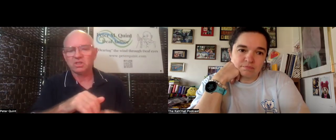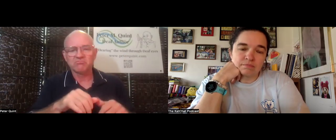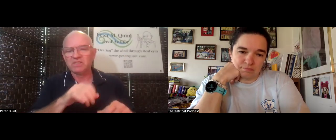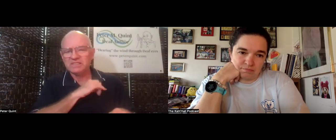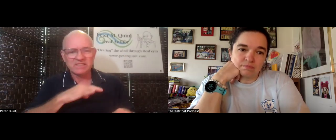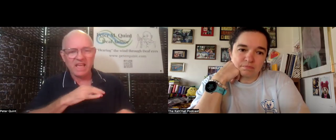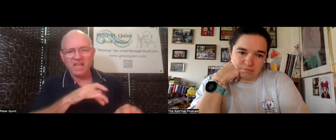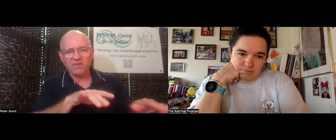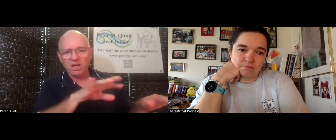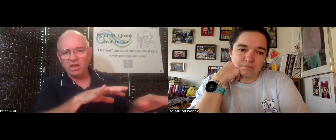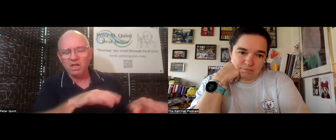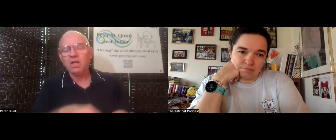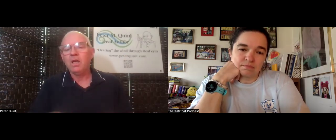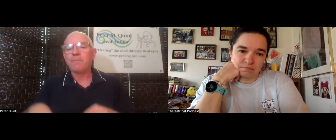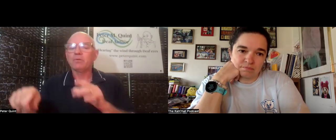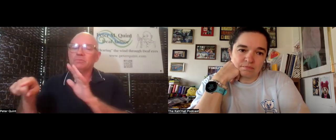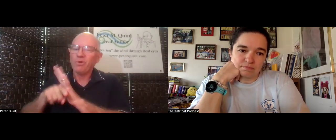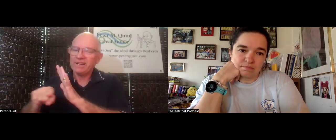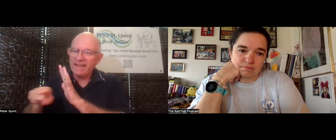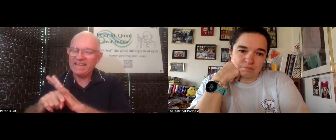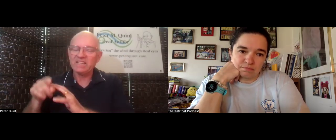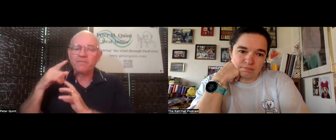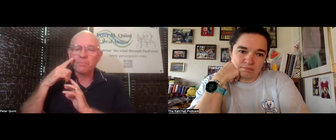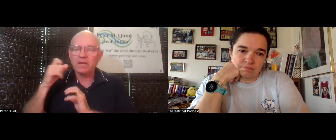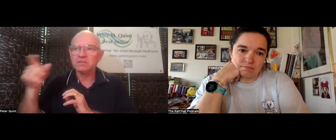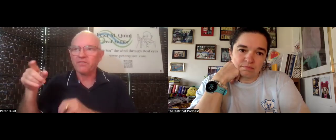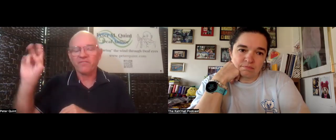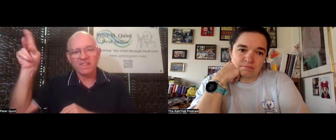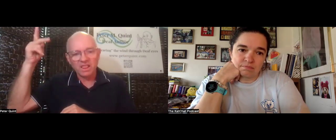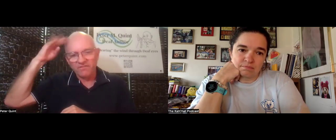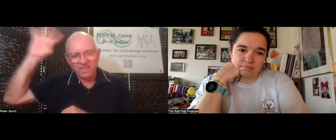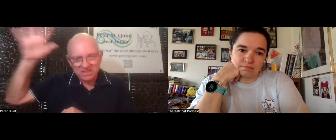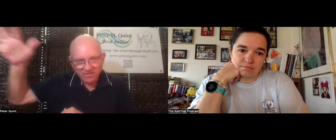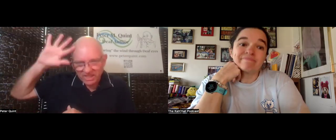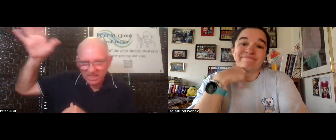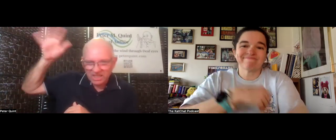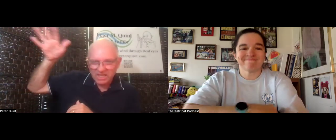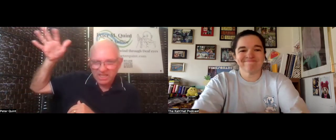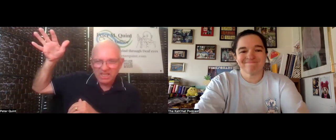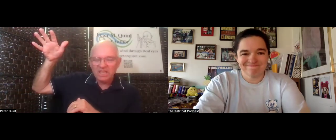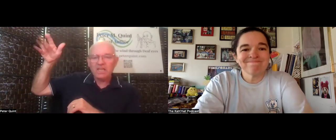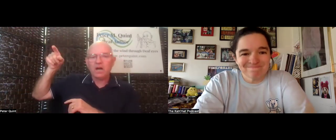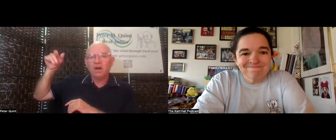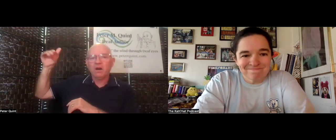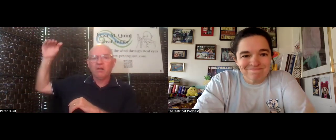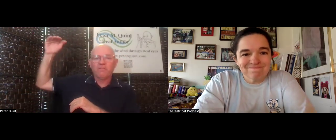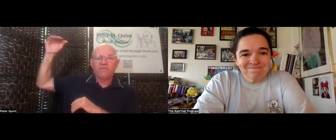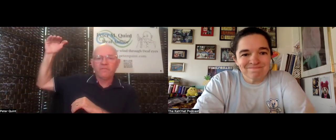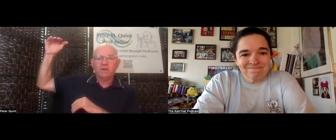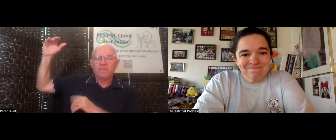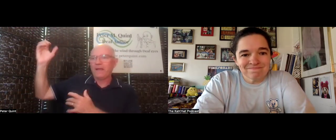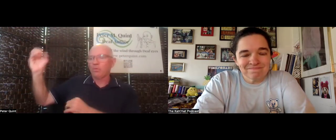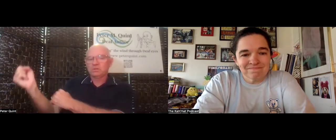students and staff, but it was more negative because of the philosophy mm,